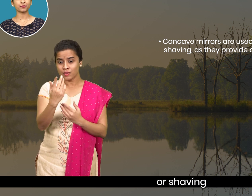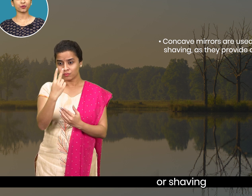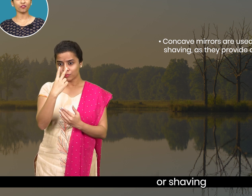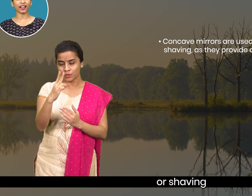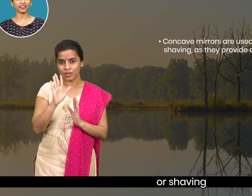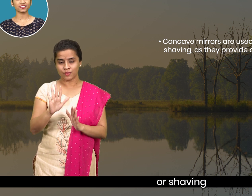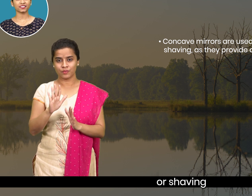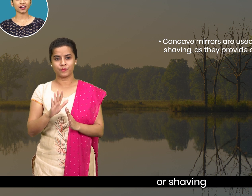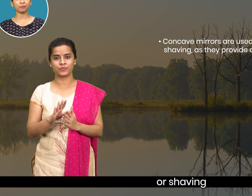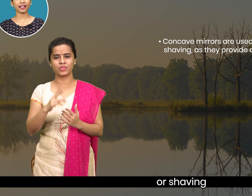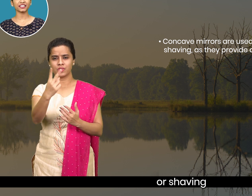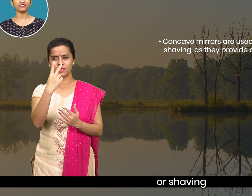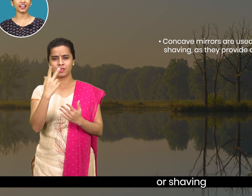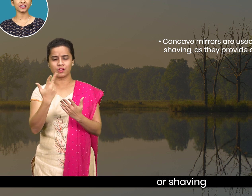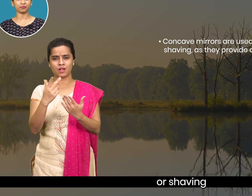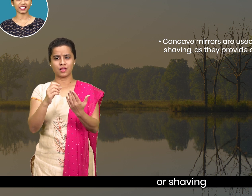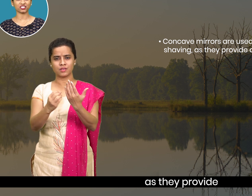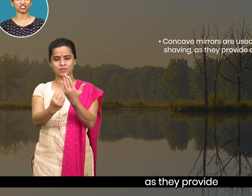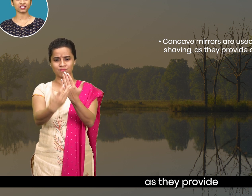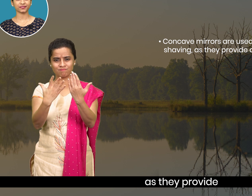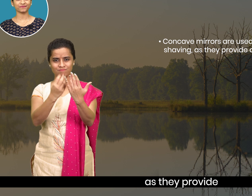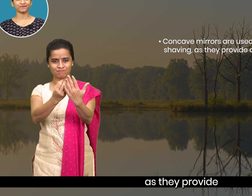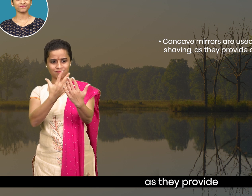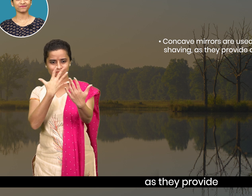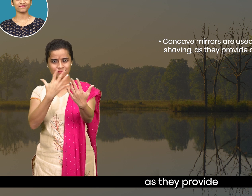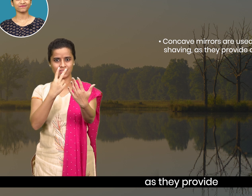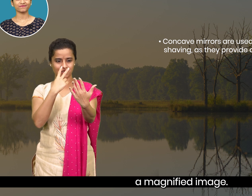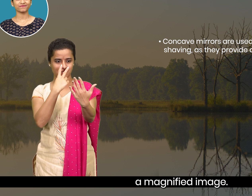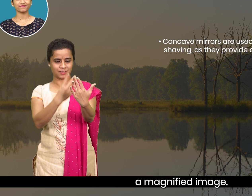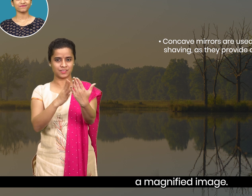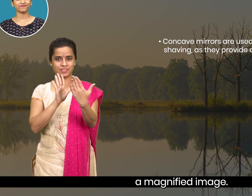as they provide a magnified image.